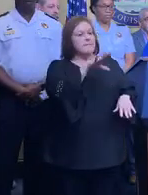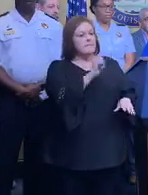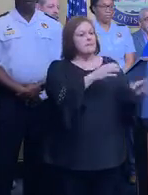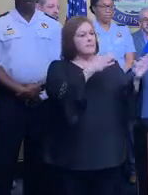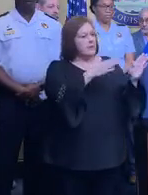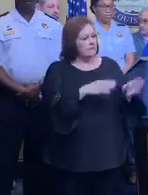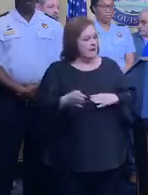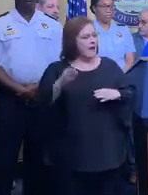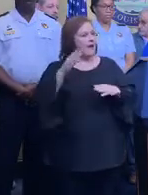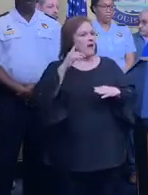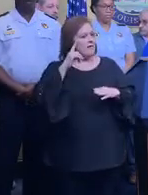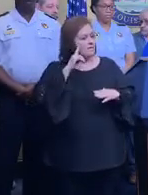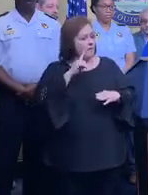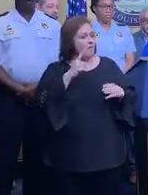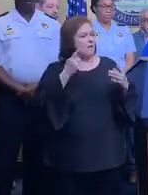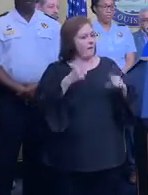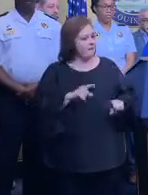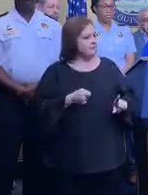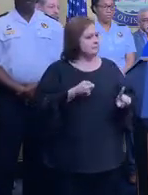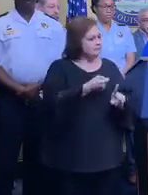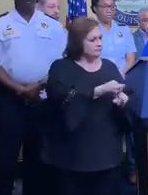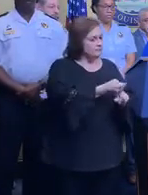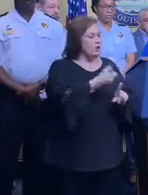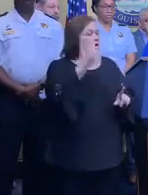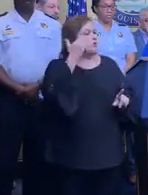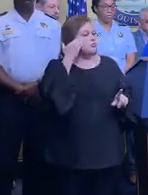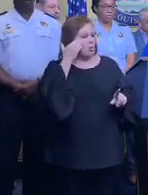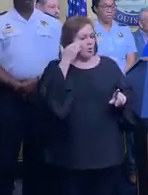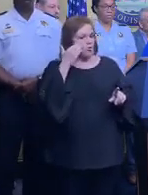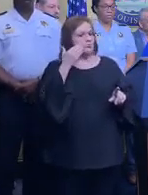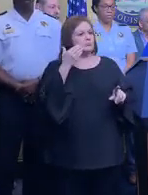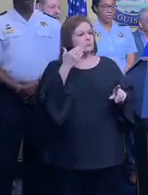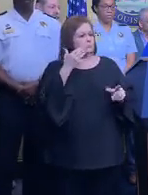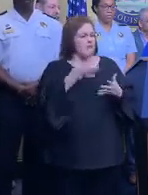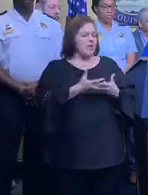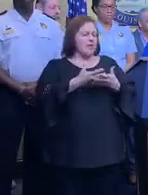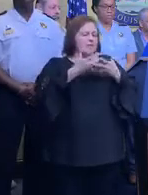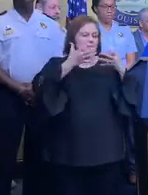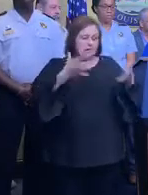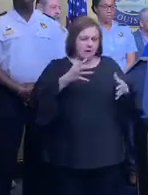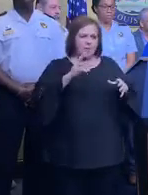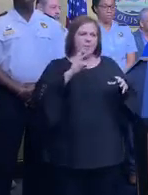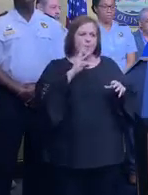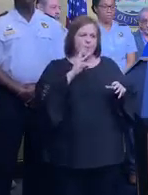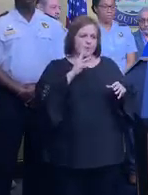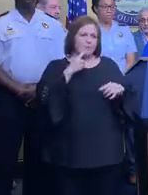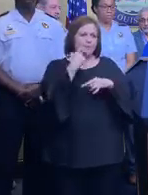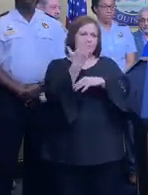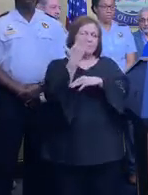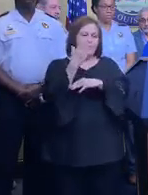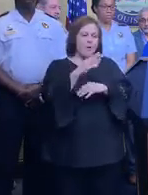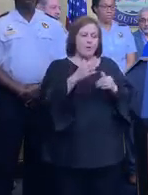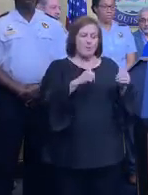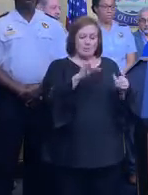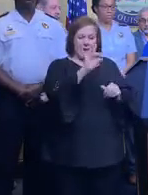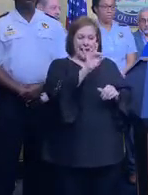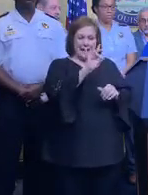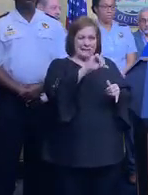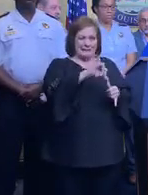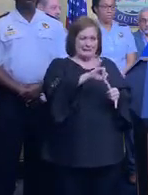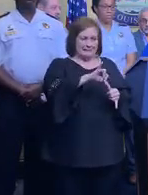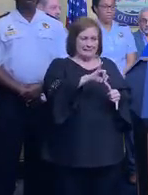prepared for the impacts. We know that we took on a lot of water this morning, up to 8 inches